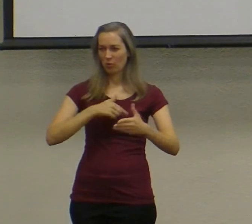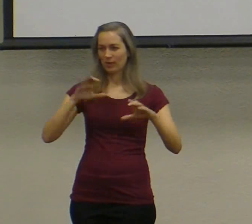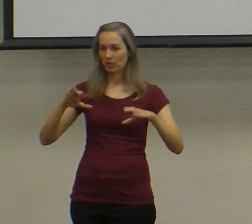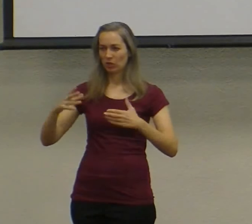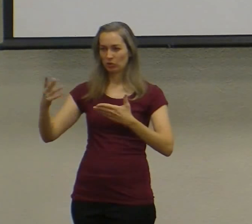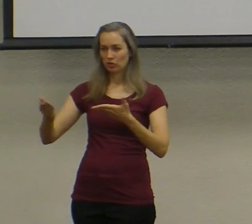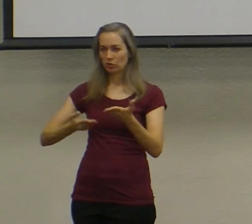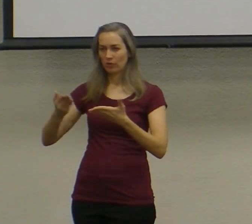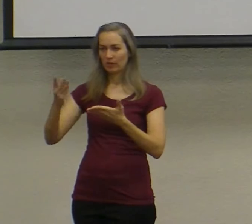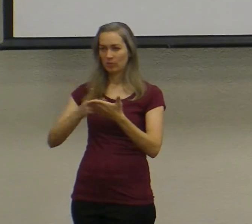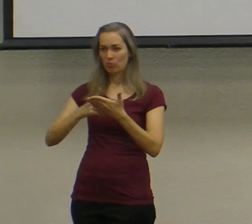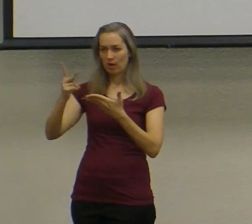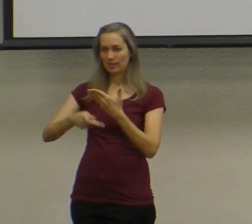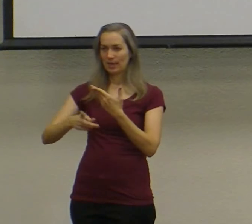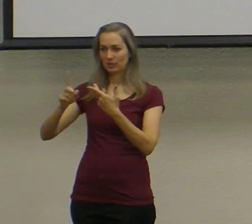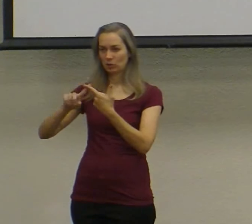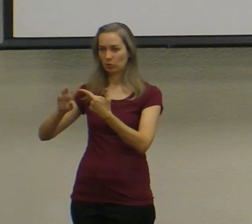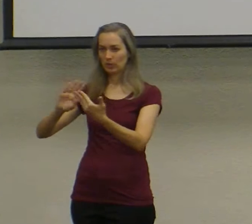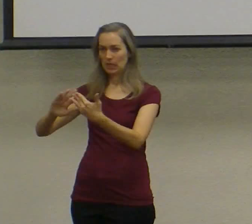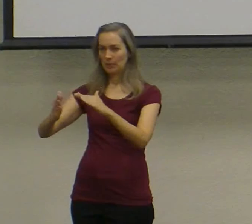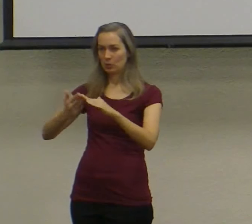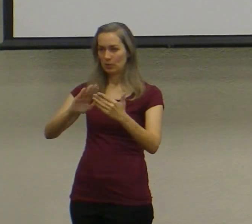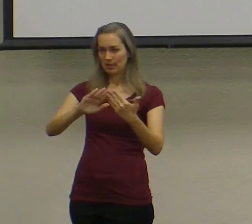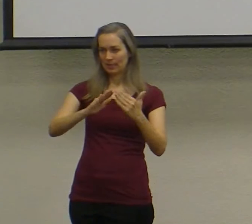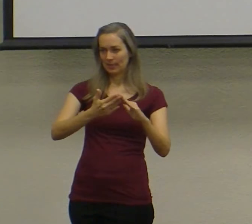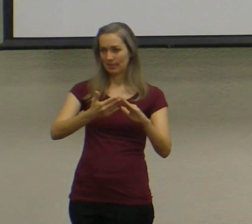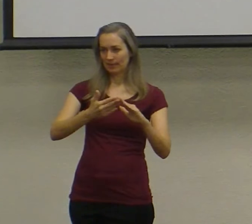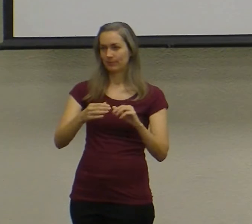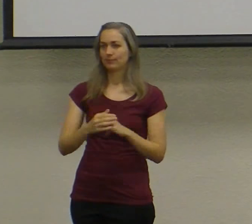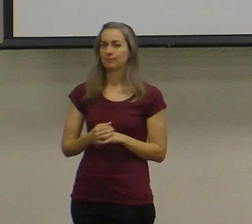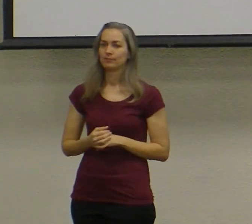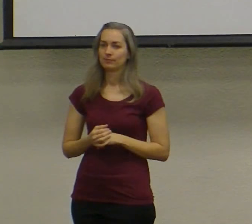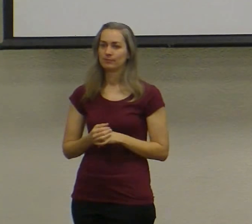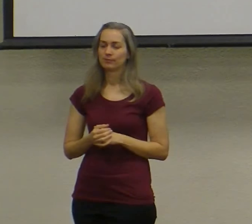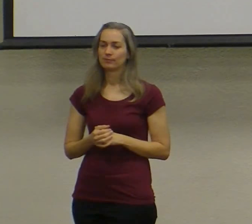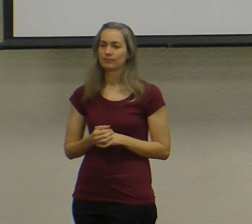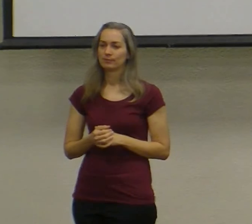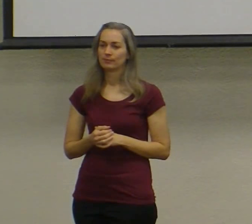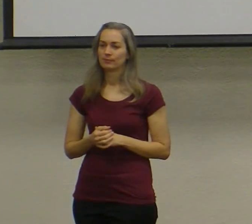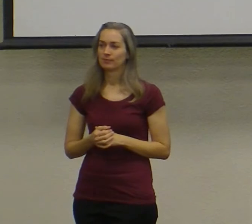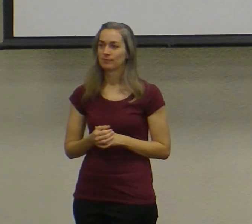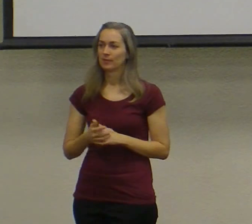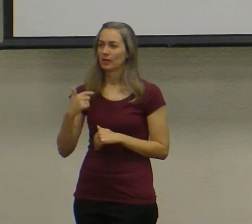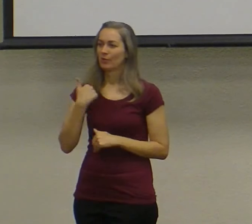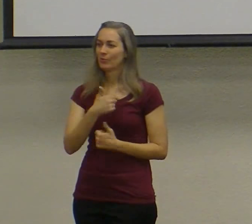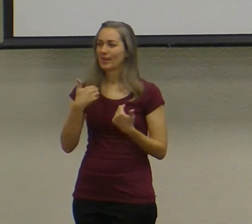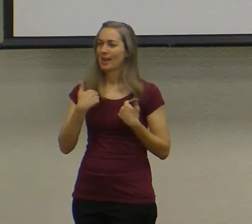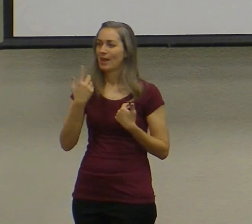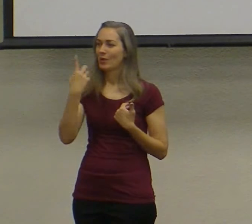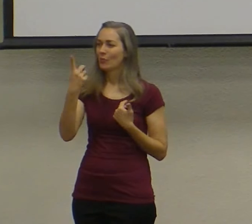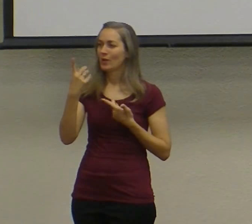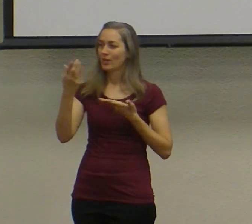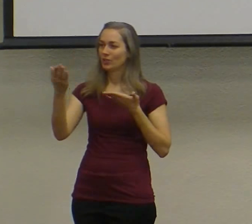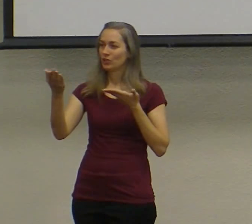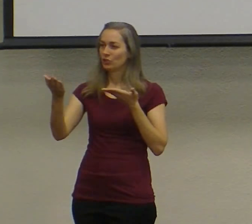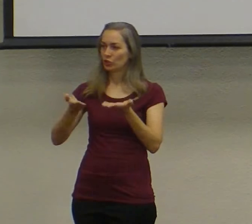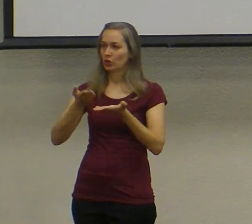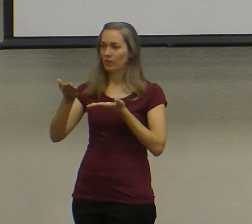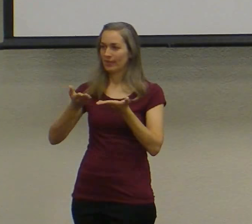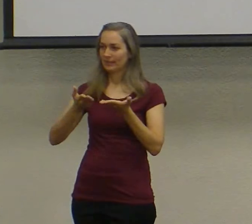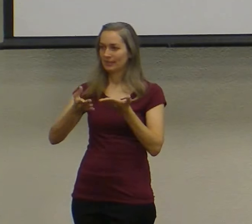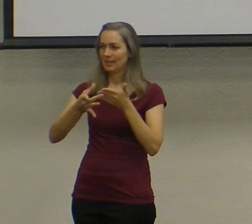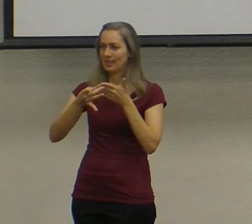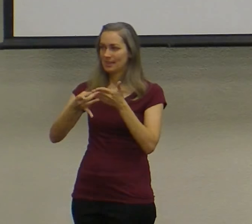projects, and the highlight of the summer, hands down, was the youth-led service, where I had that same 12-year-old